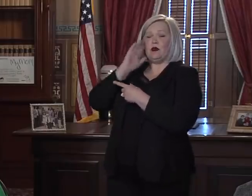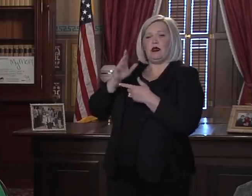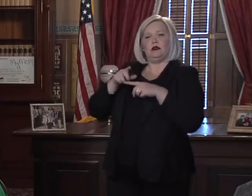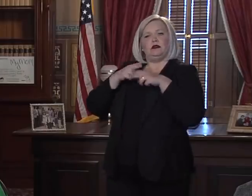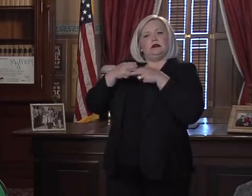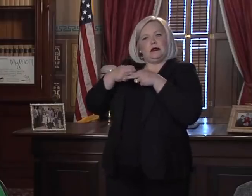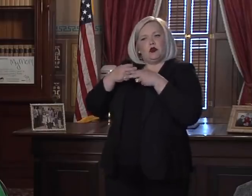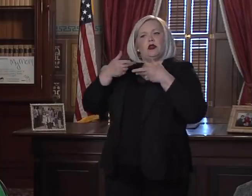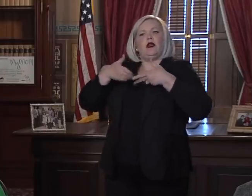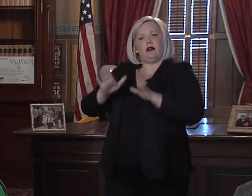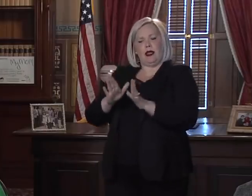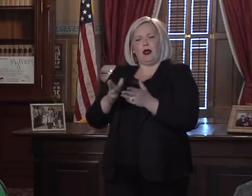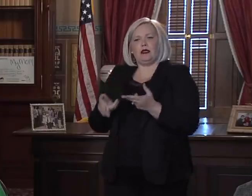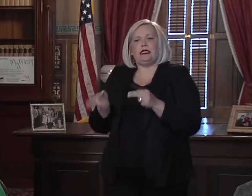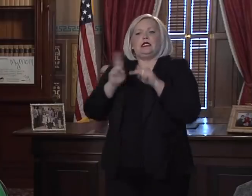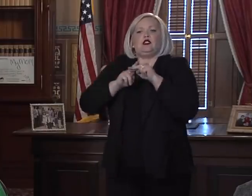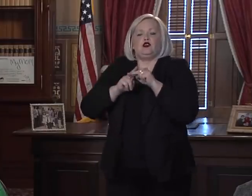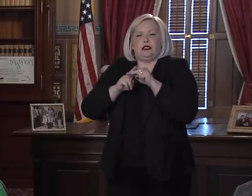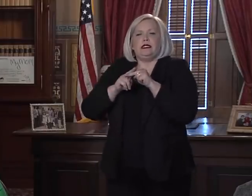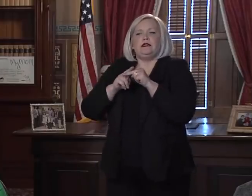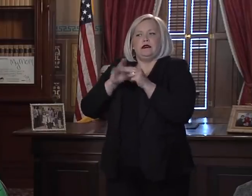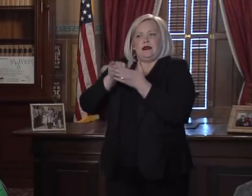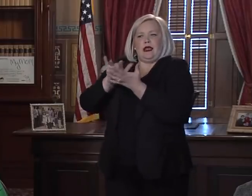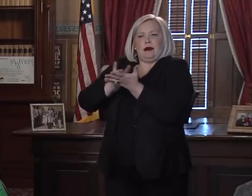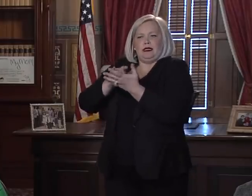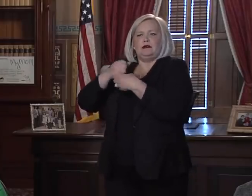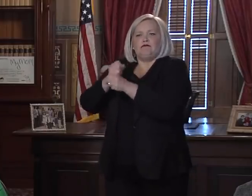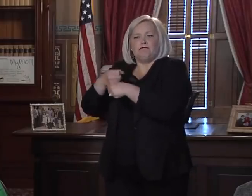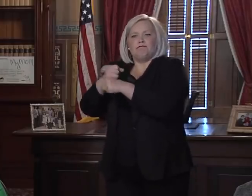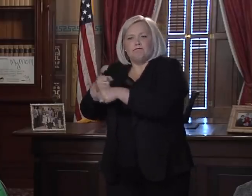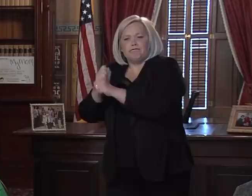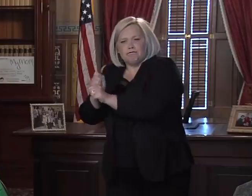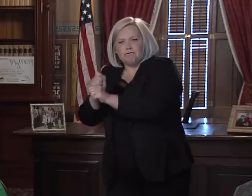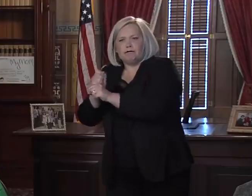for increased production of medications used in treating